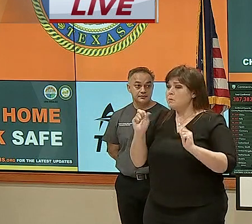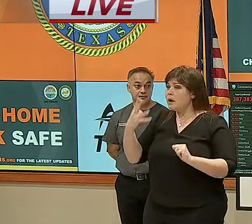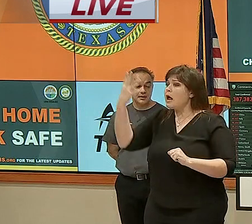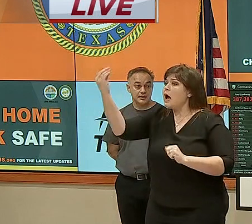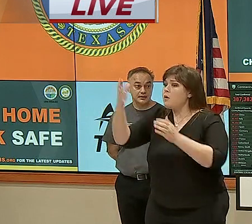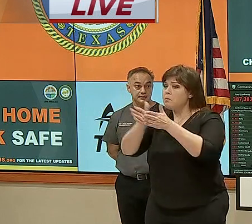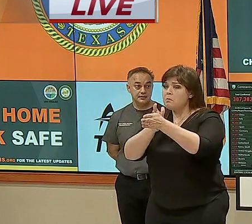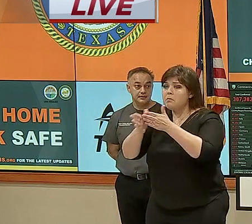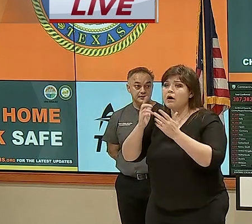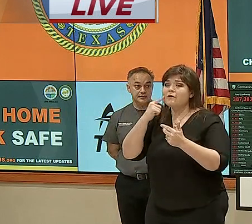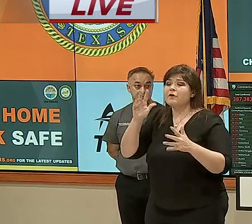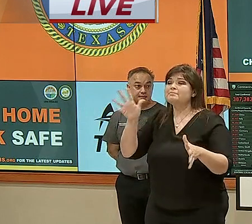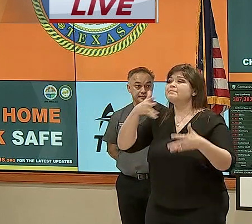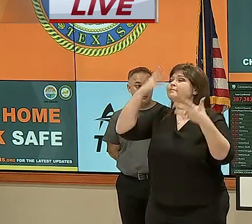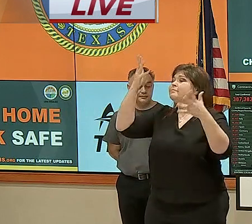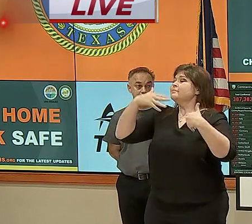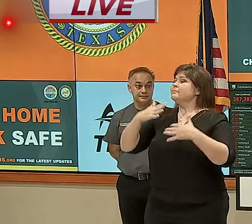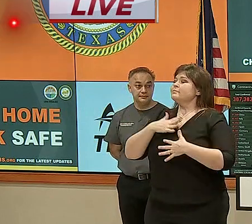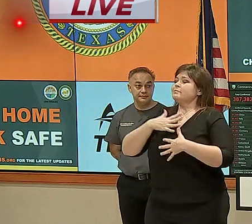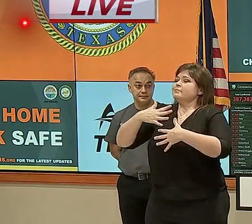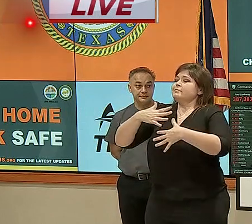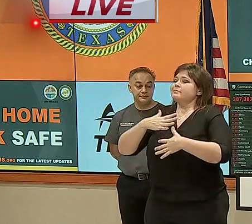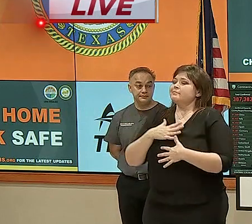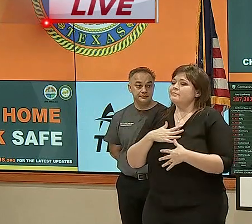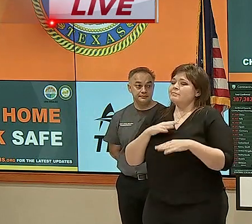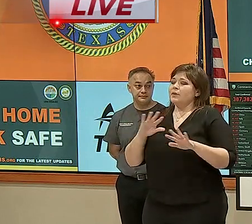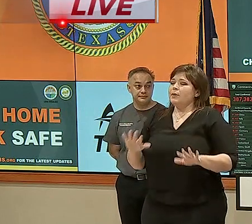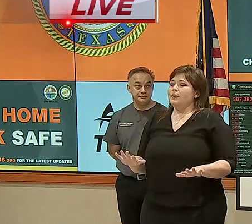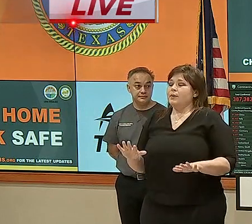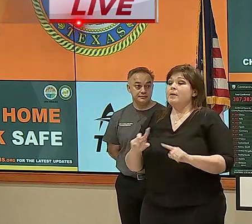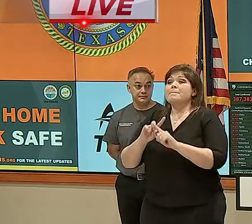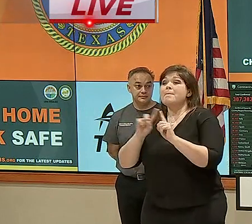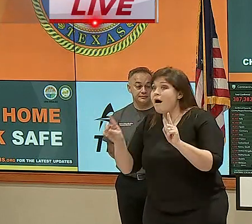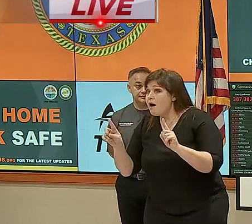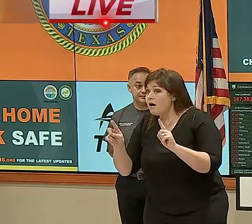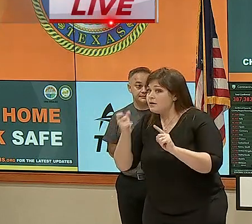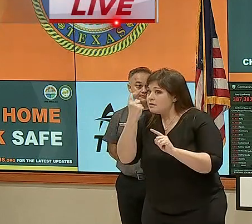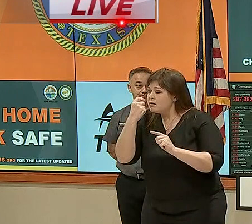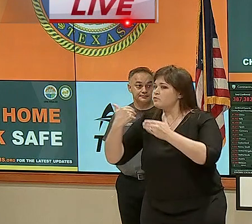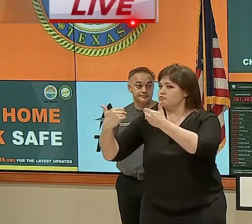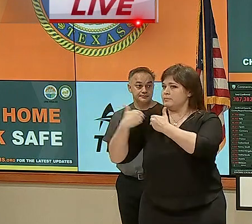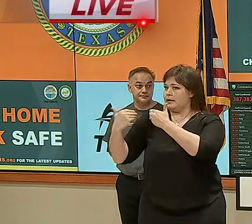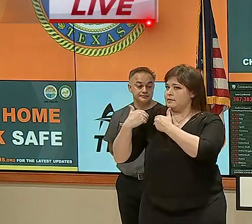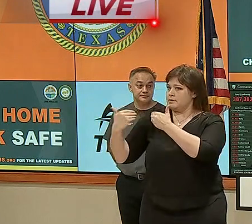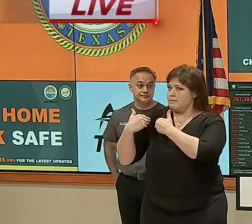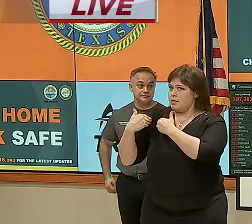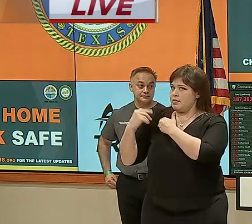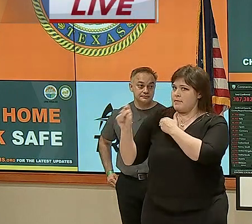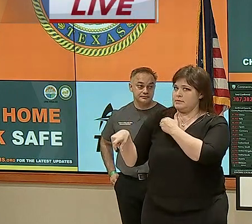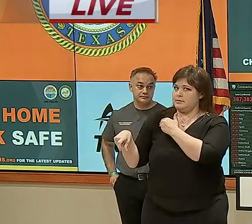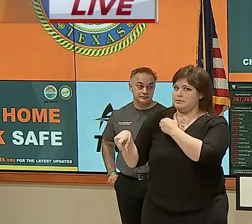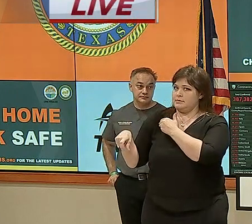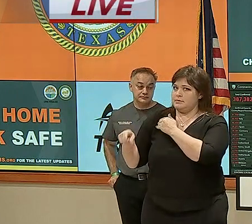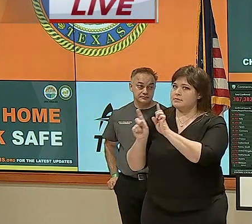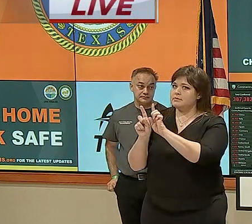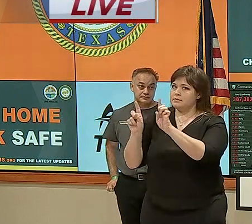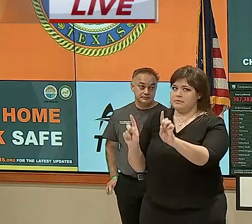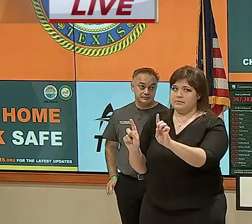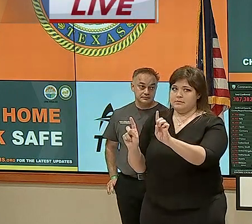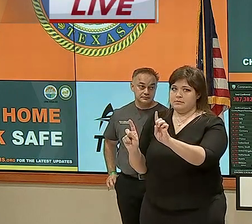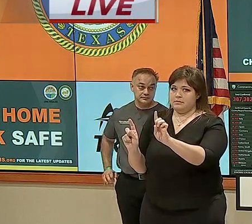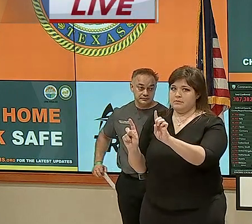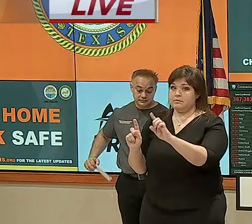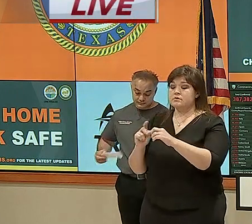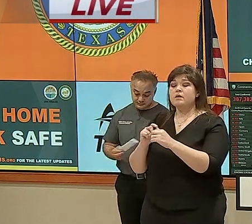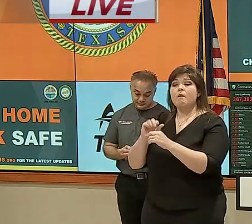air, so long as they do their part and each of us do our part. And so we are where we are based on information and